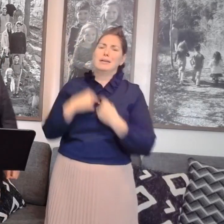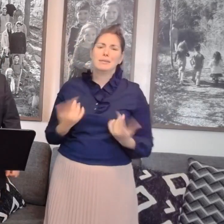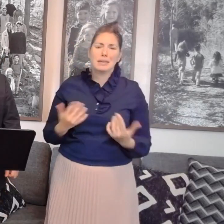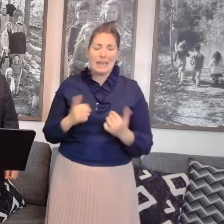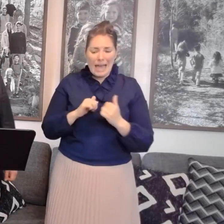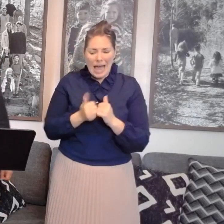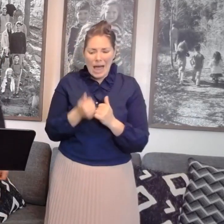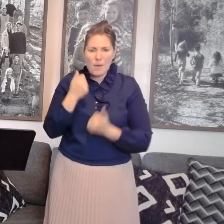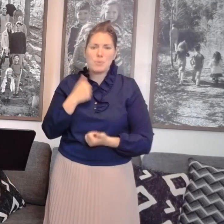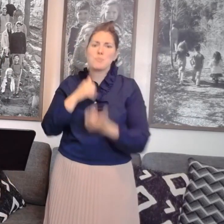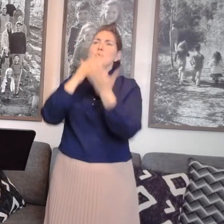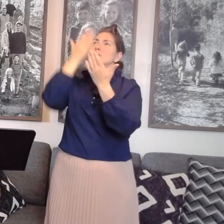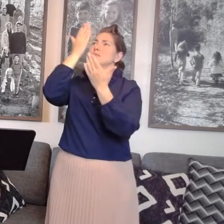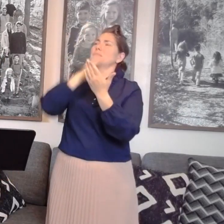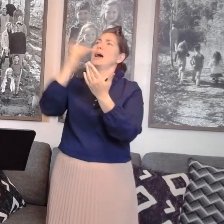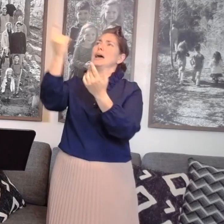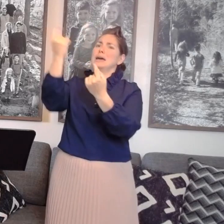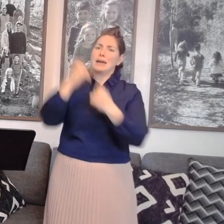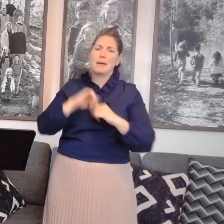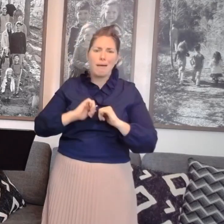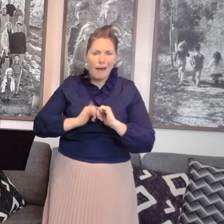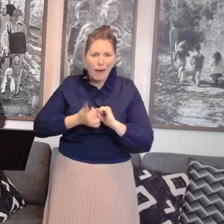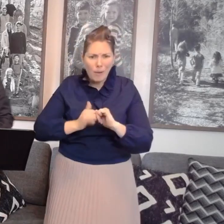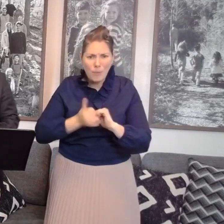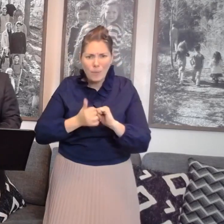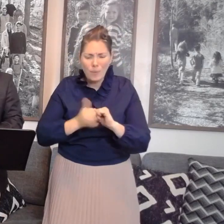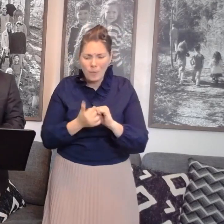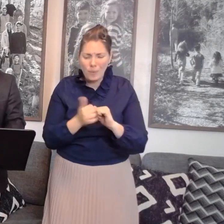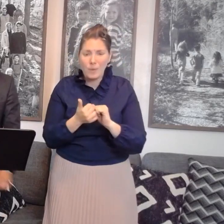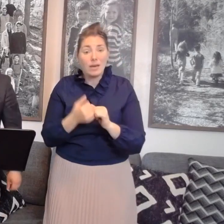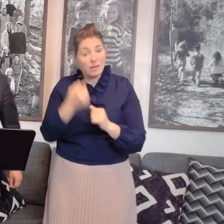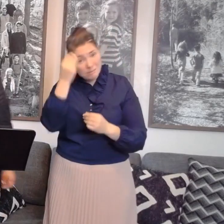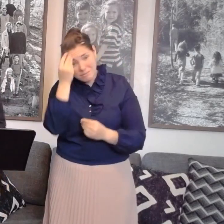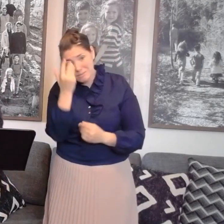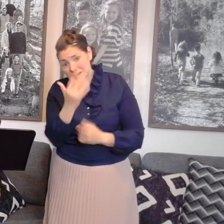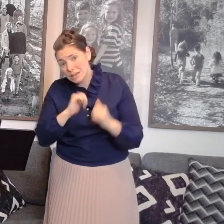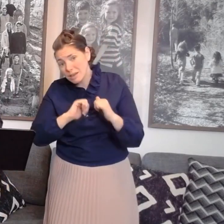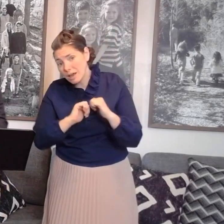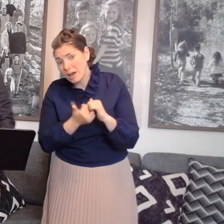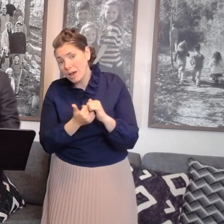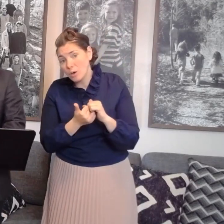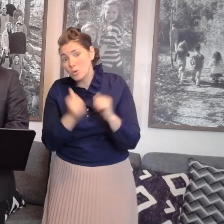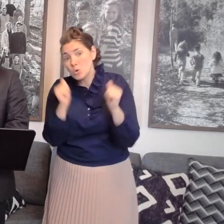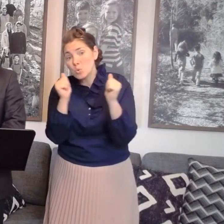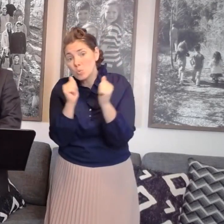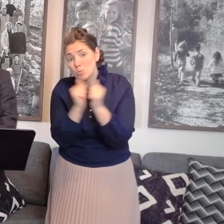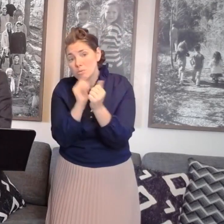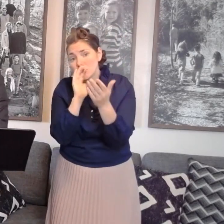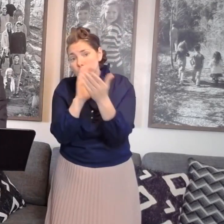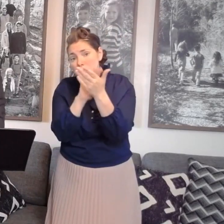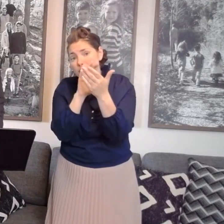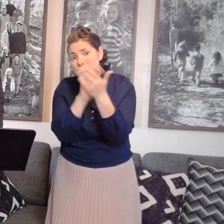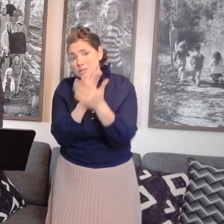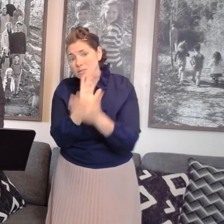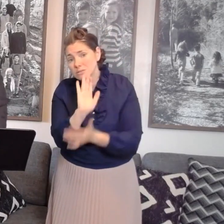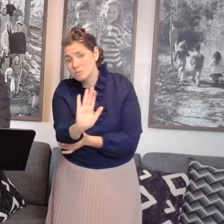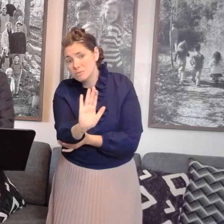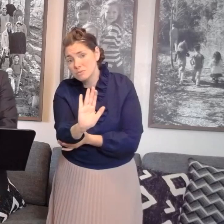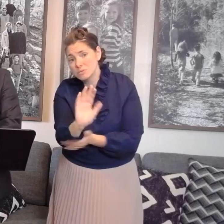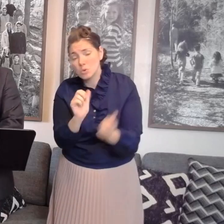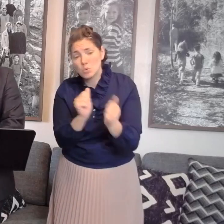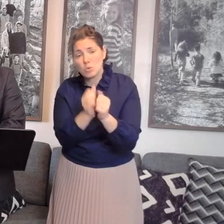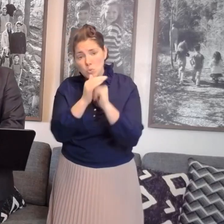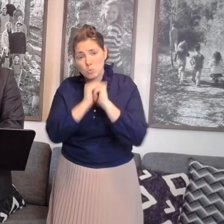How can the presence of God come to me? I'll tell you how. It's with your praise. It's with